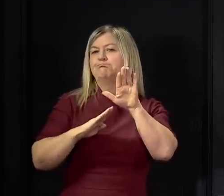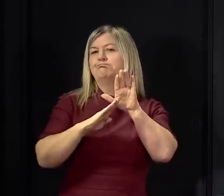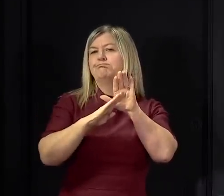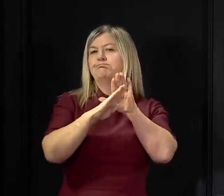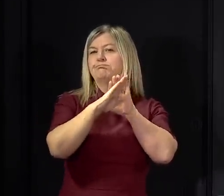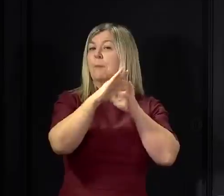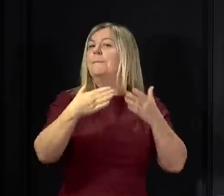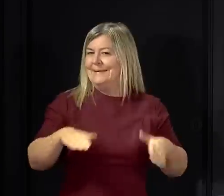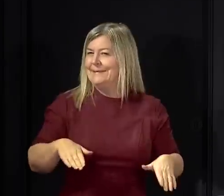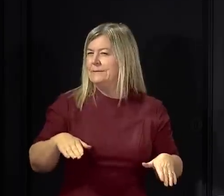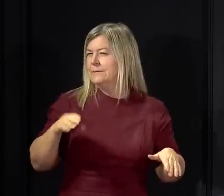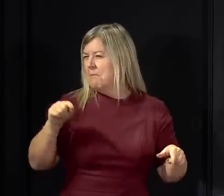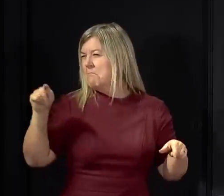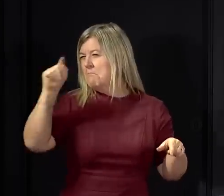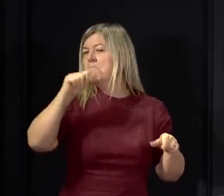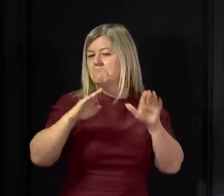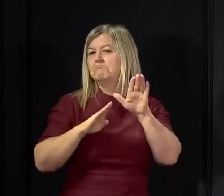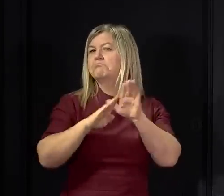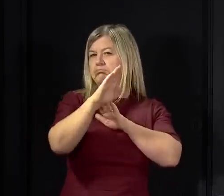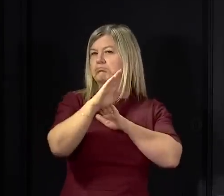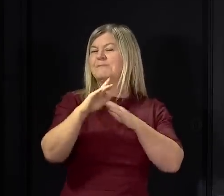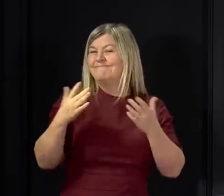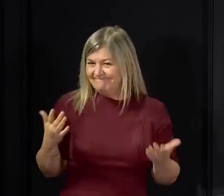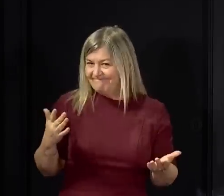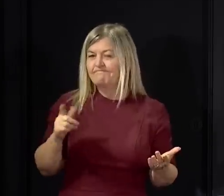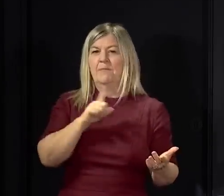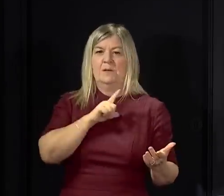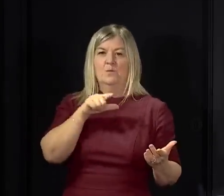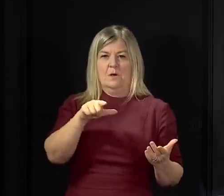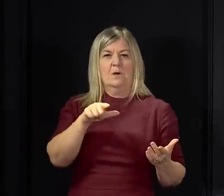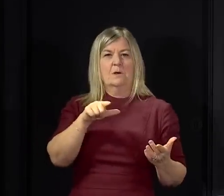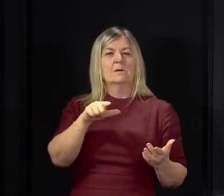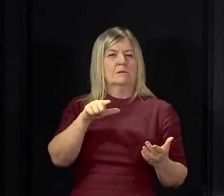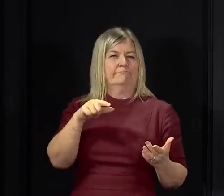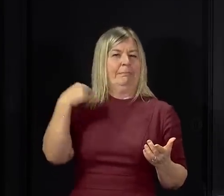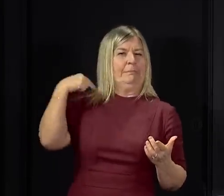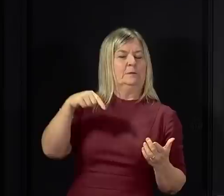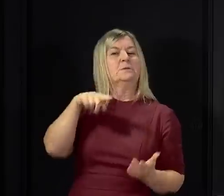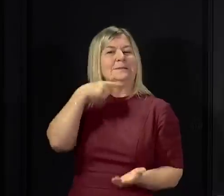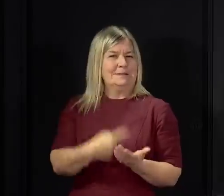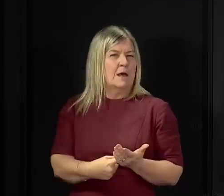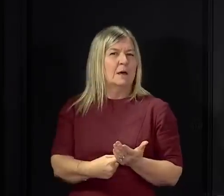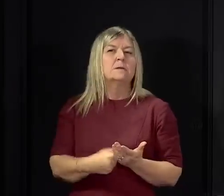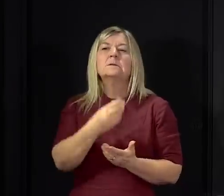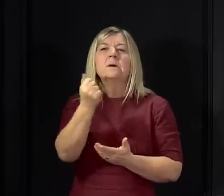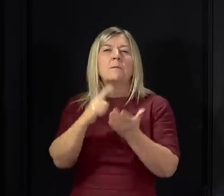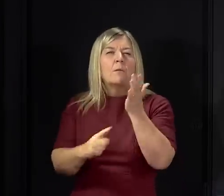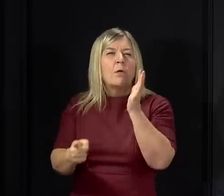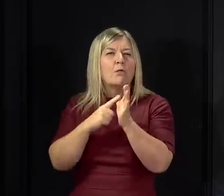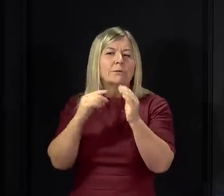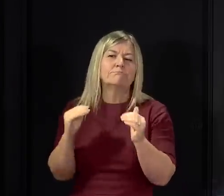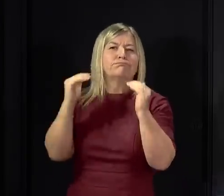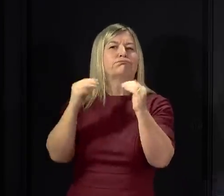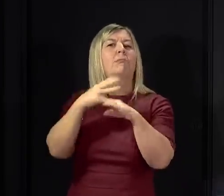parts of the country. It was as a result of that a number of local authorities were put into tighter level